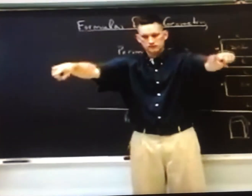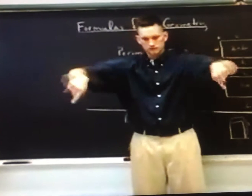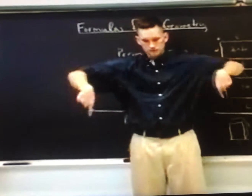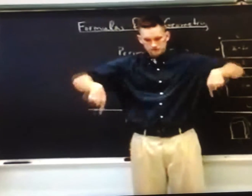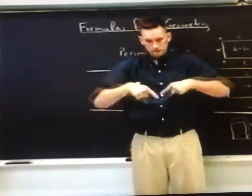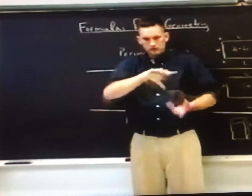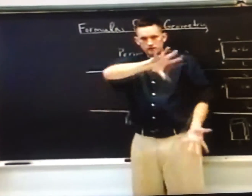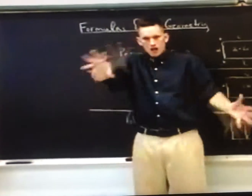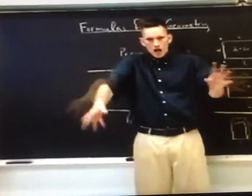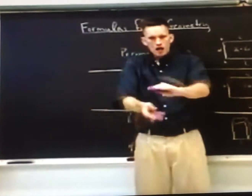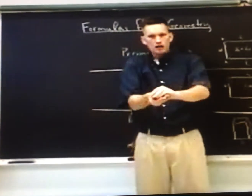area.